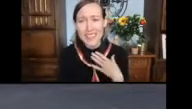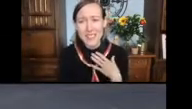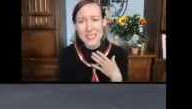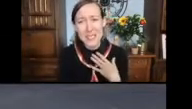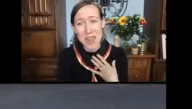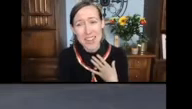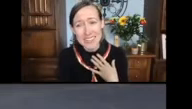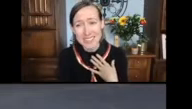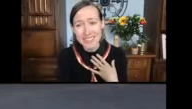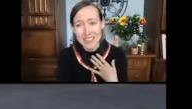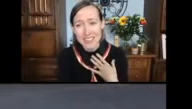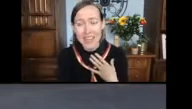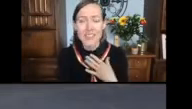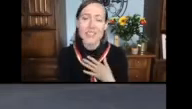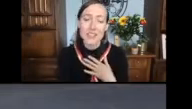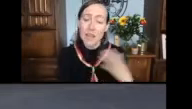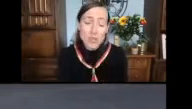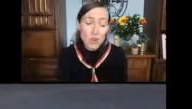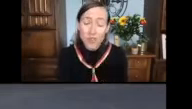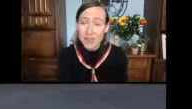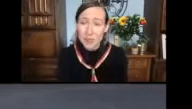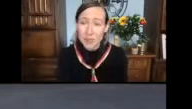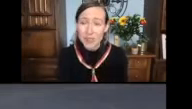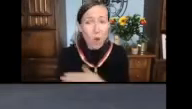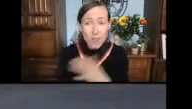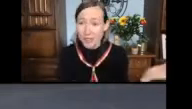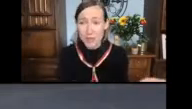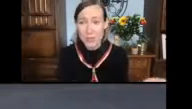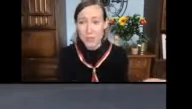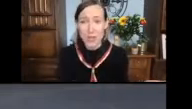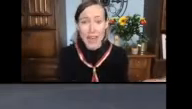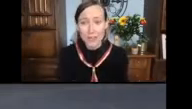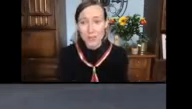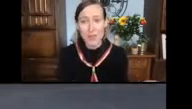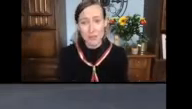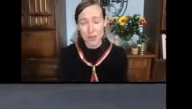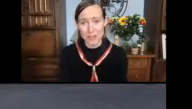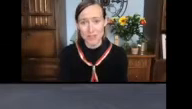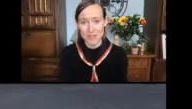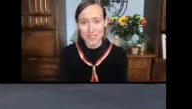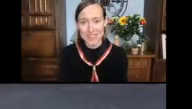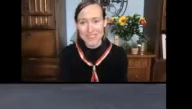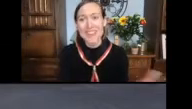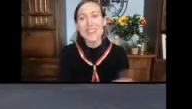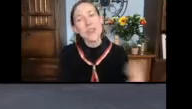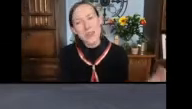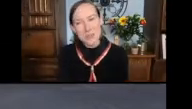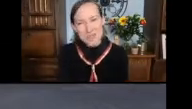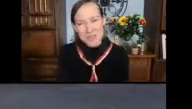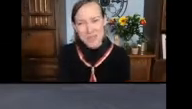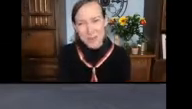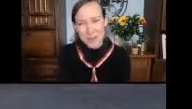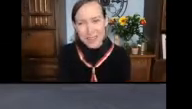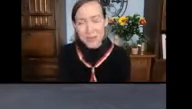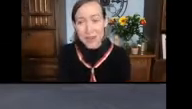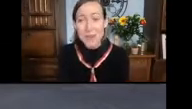I live in Spain. And they said, I'm sorry, but all hearing people have to speak French. So that wouldn't